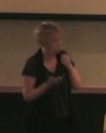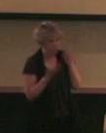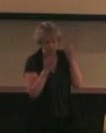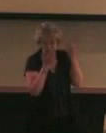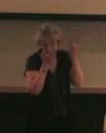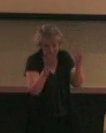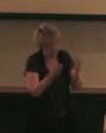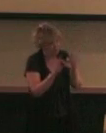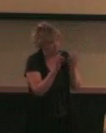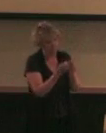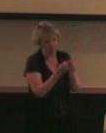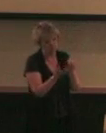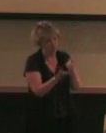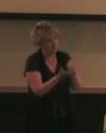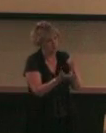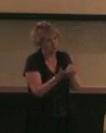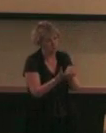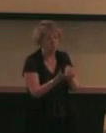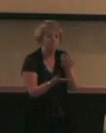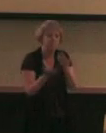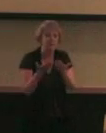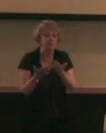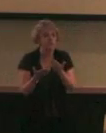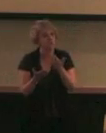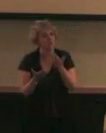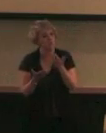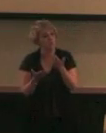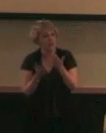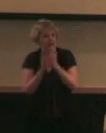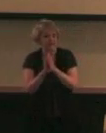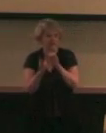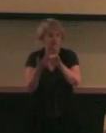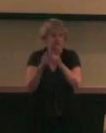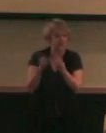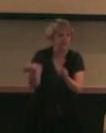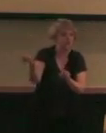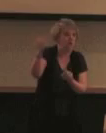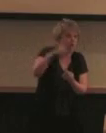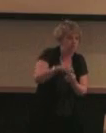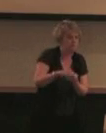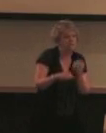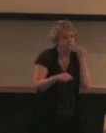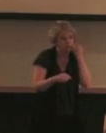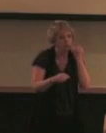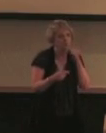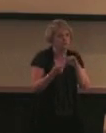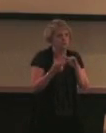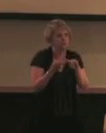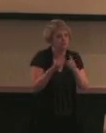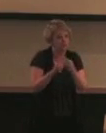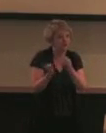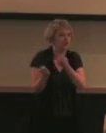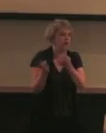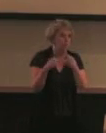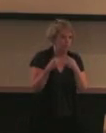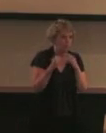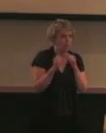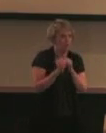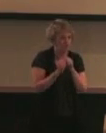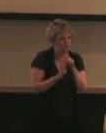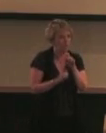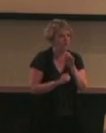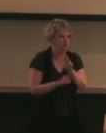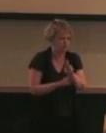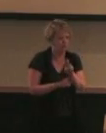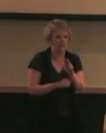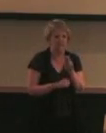that person to help, or a friend of this person that's coming in, say to an emergency room. These people are not neutral entities, and